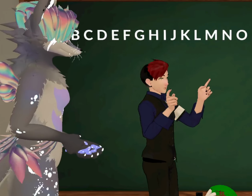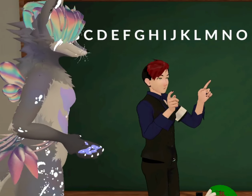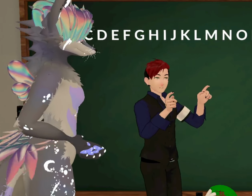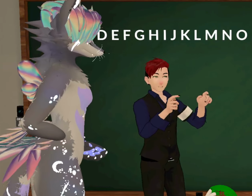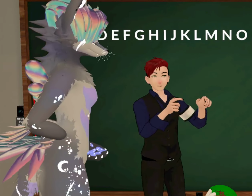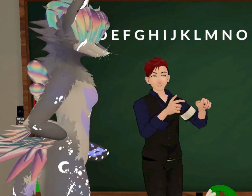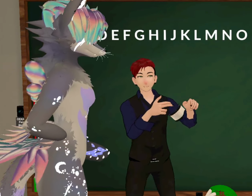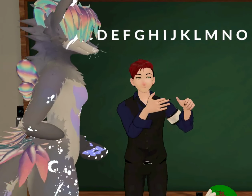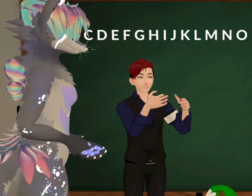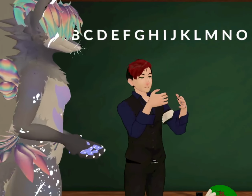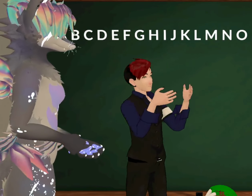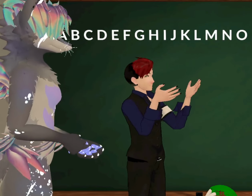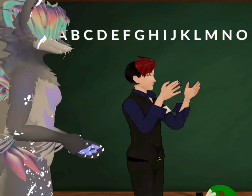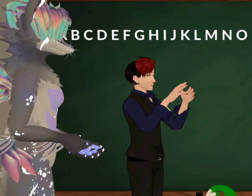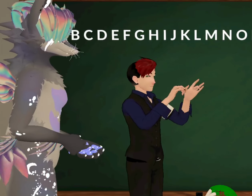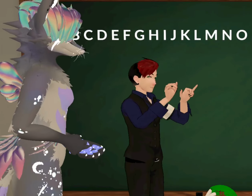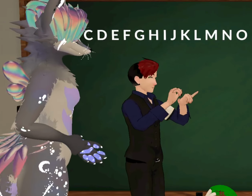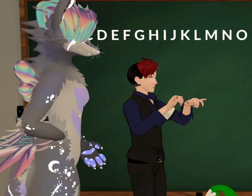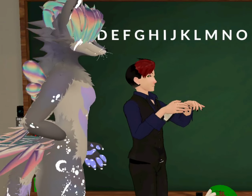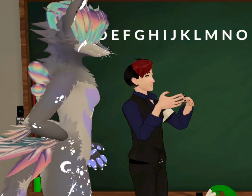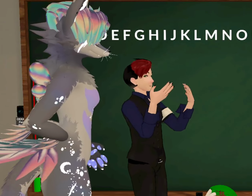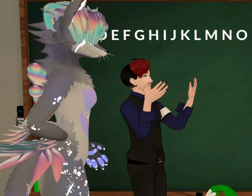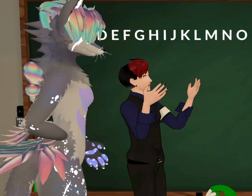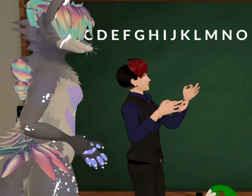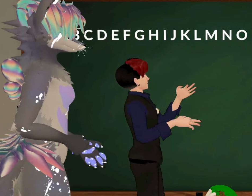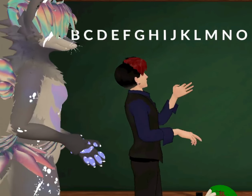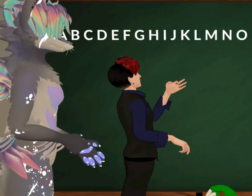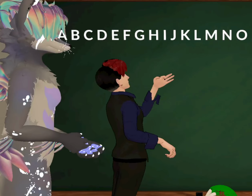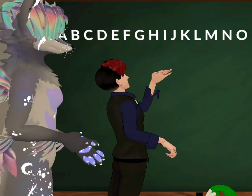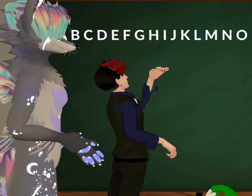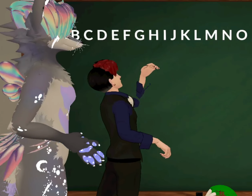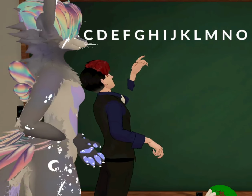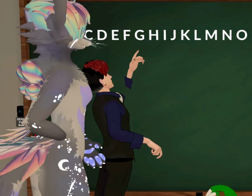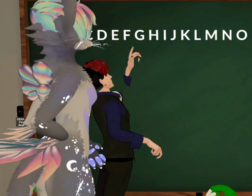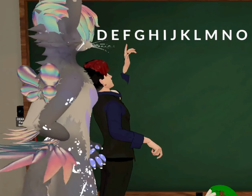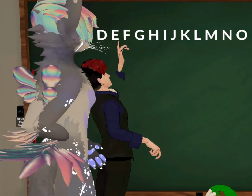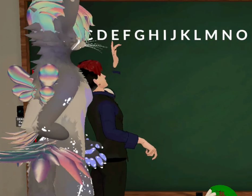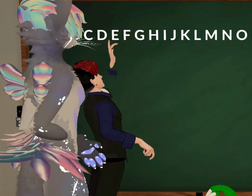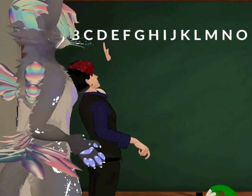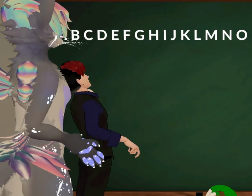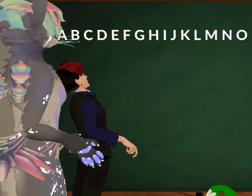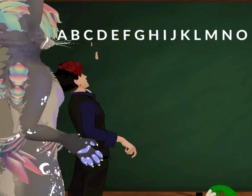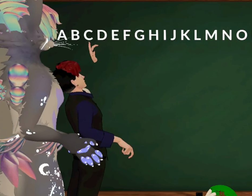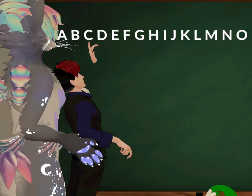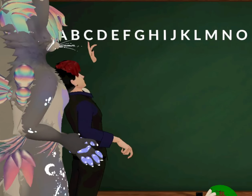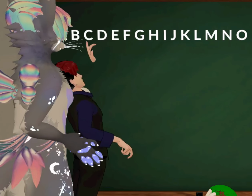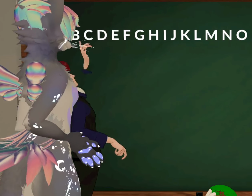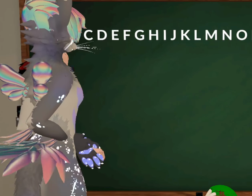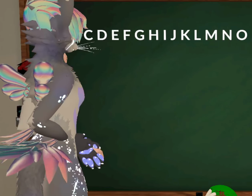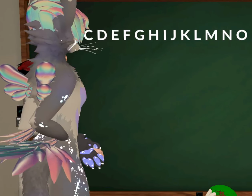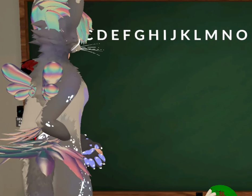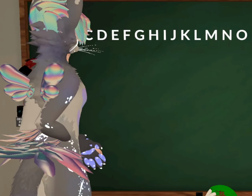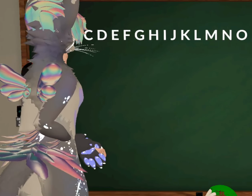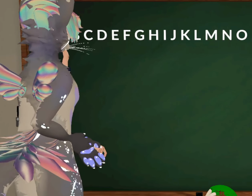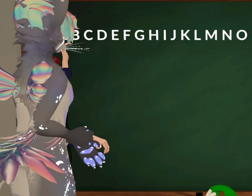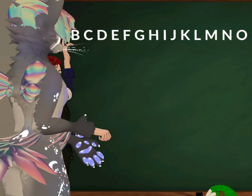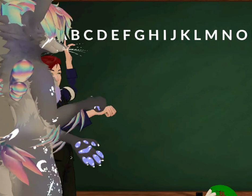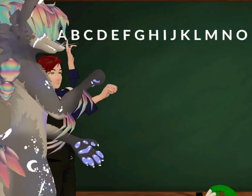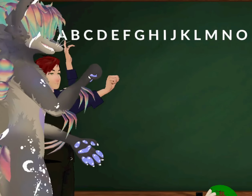a bit different, but some of them are completely the same. We're just going to start and go through it right across. So we have A all the way here.